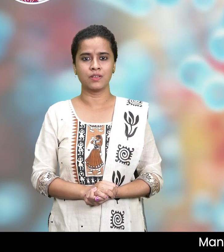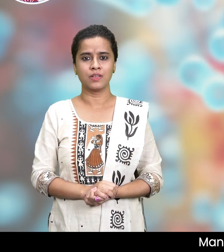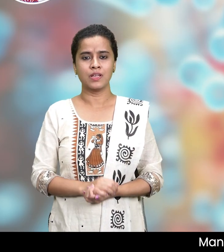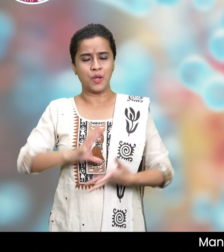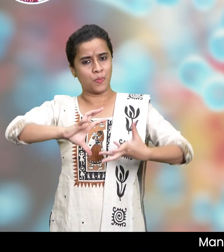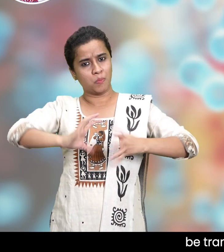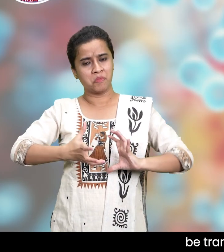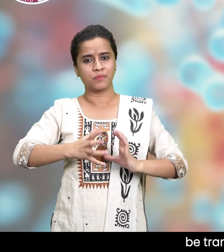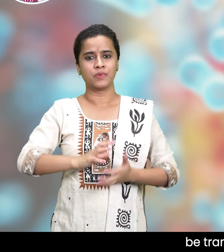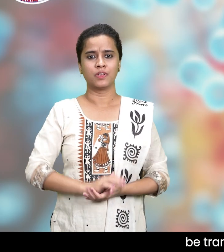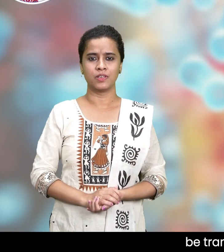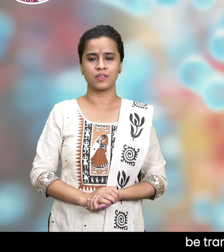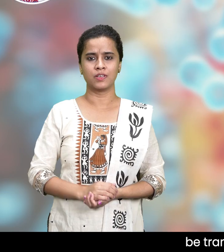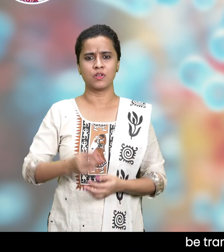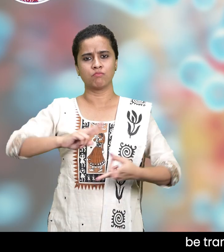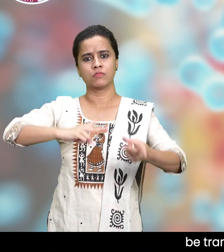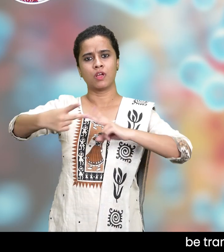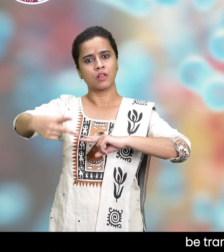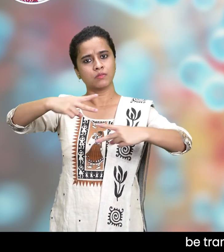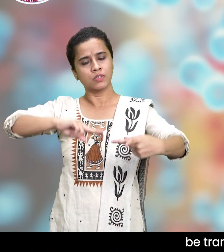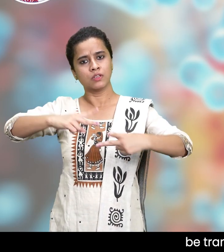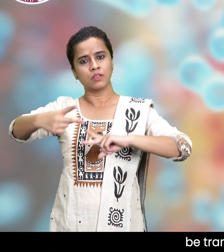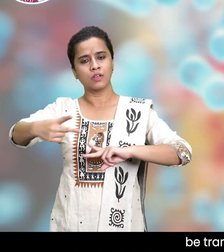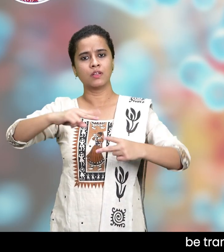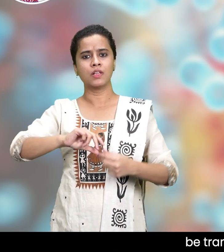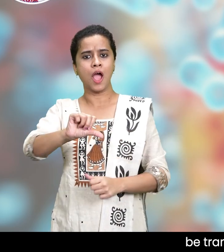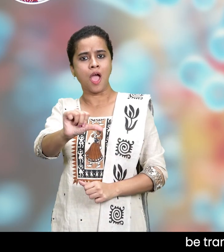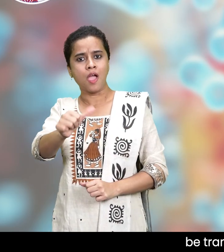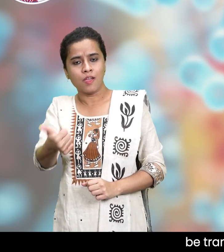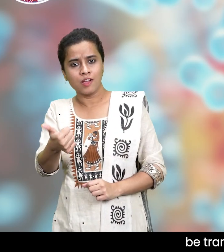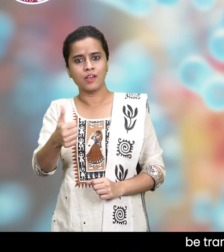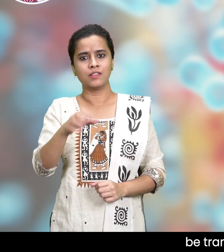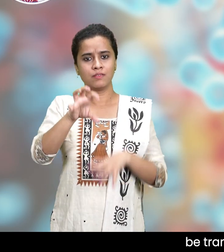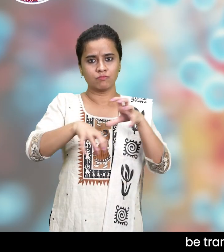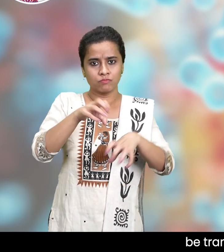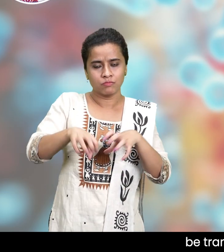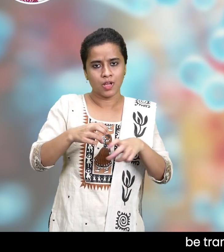inevitably be transmitted by other animals.